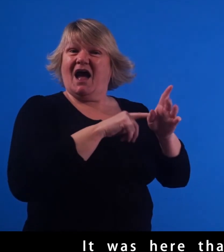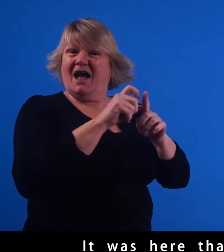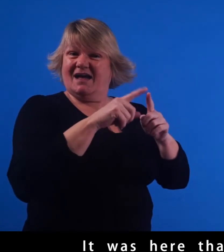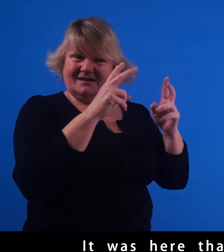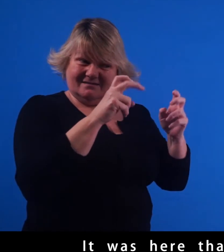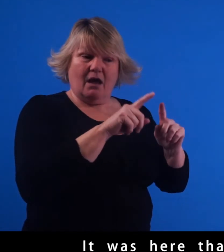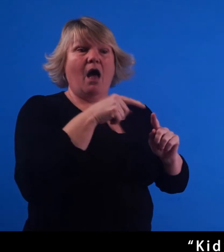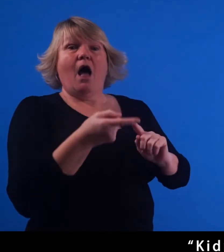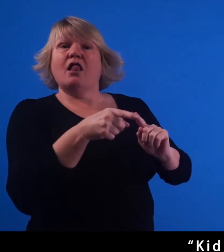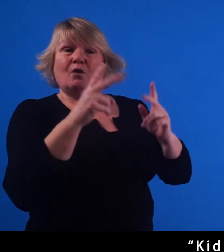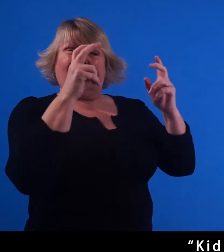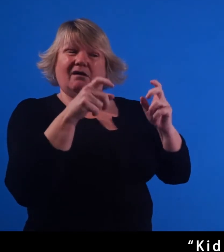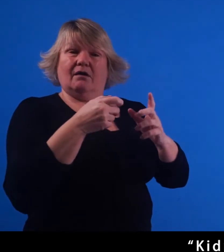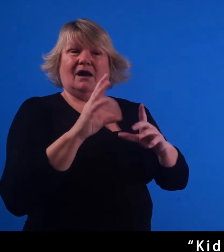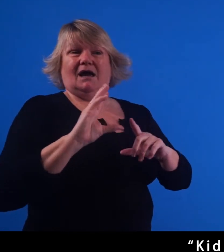and Mr. Hyde,